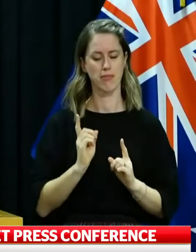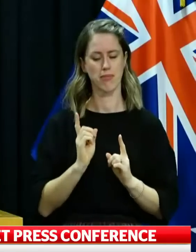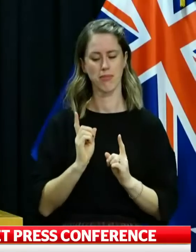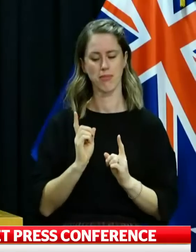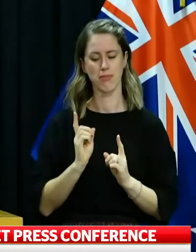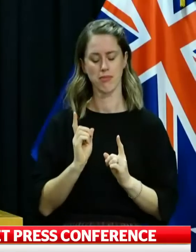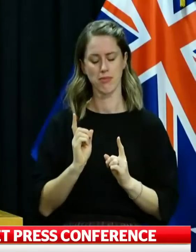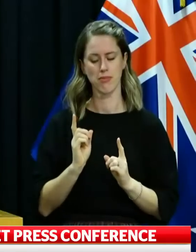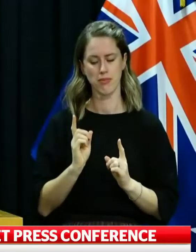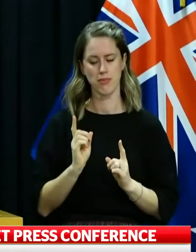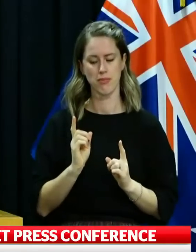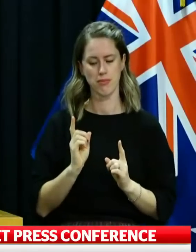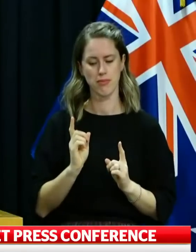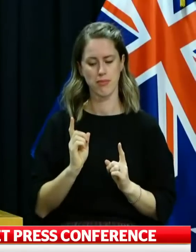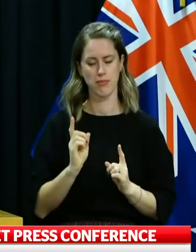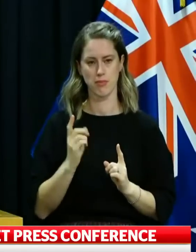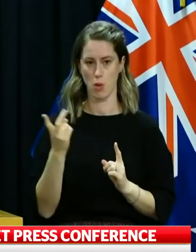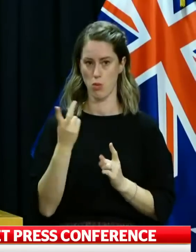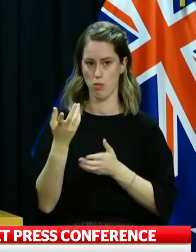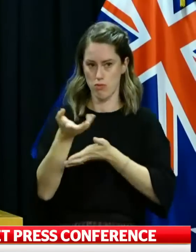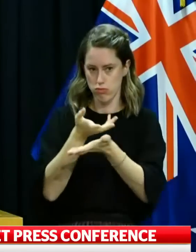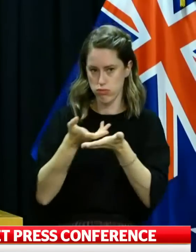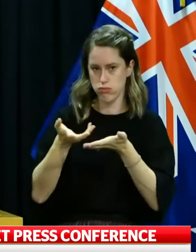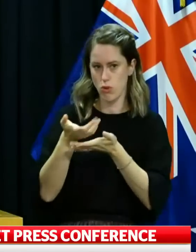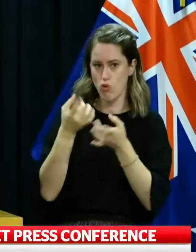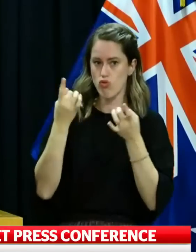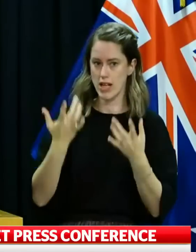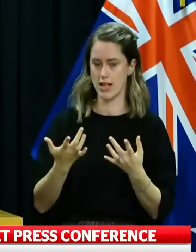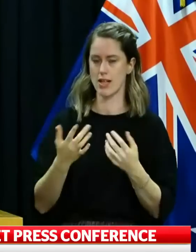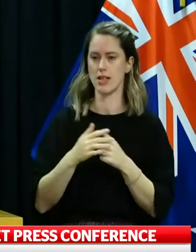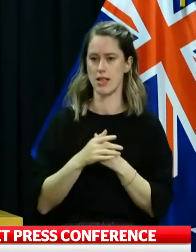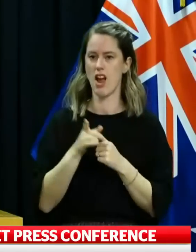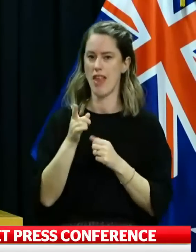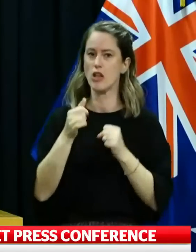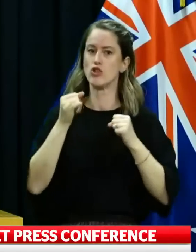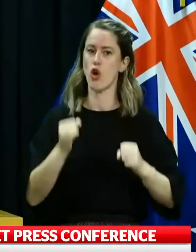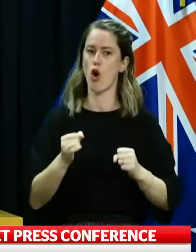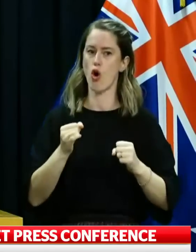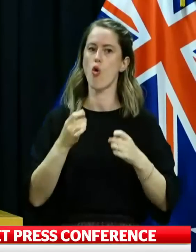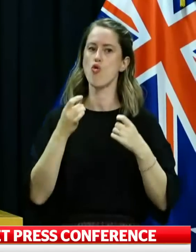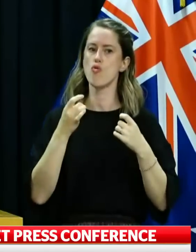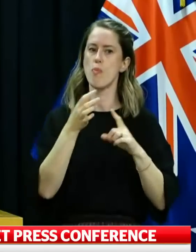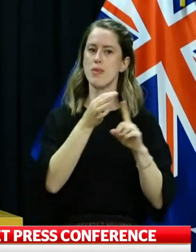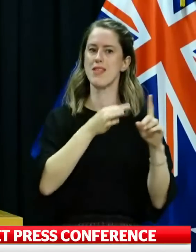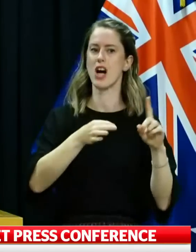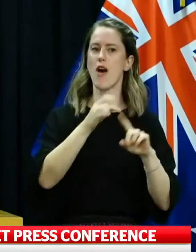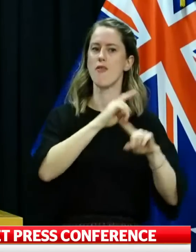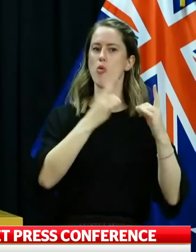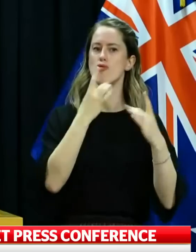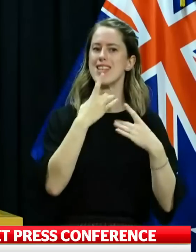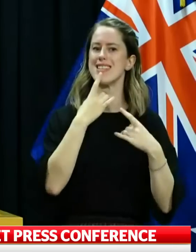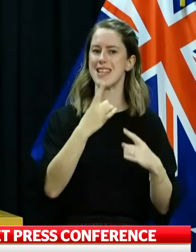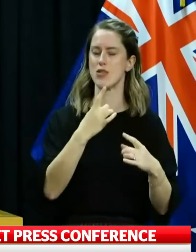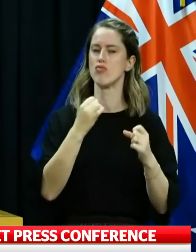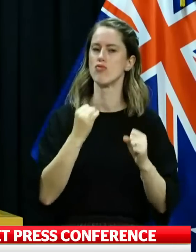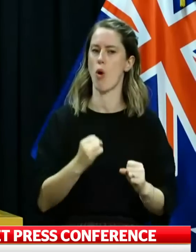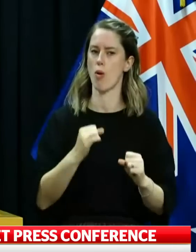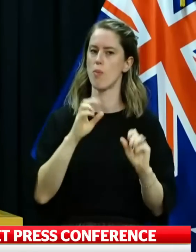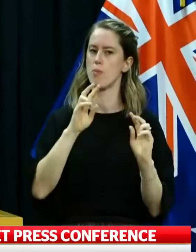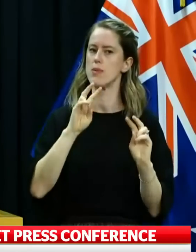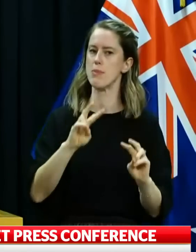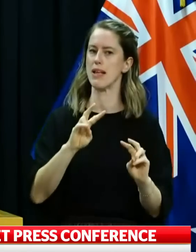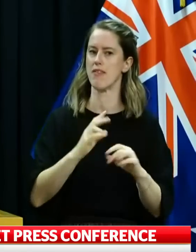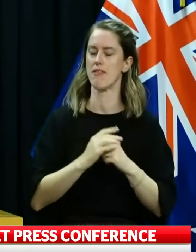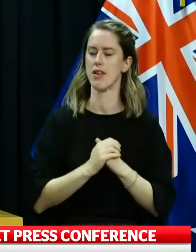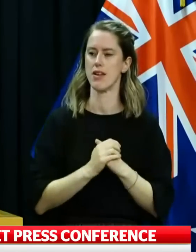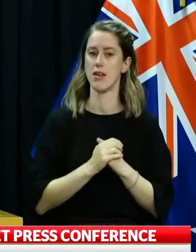conversations that we've had and indeed the strong statements made by the Pacific Island Forum. The Pacific Island